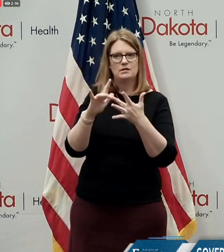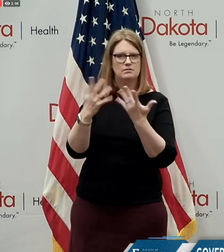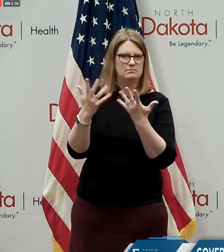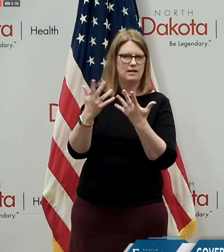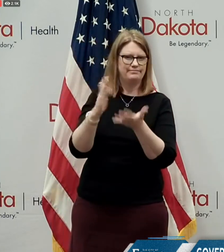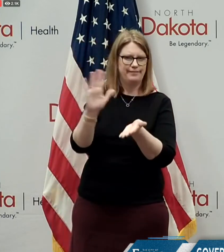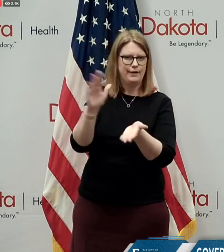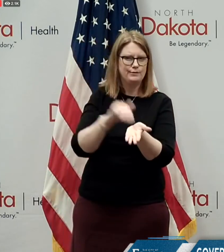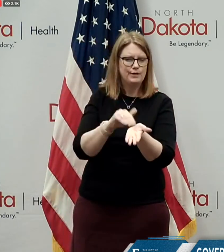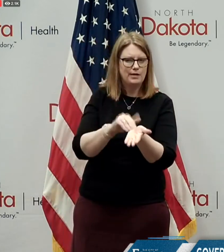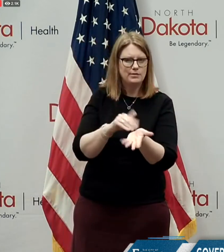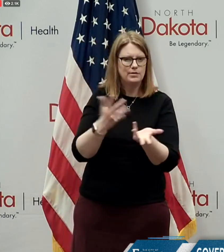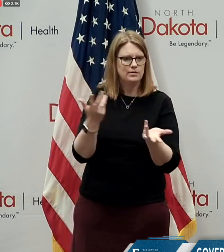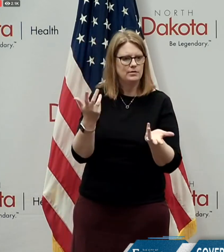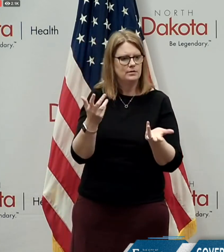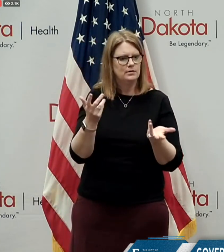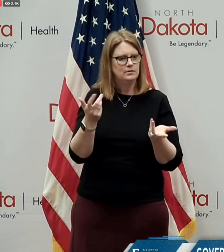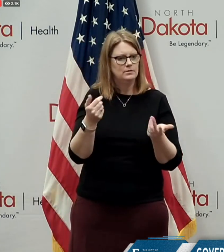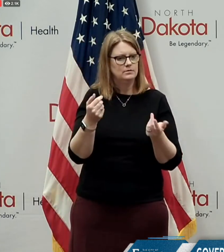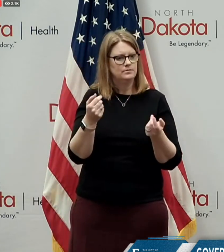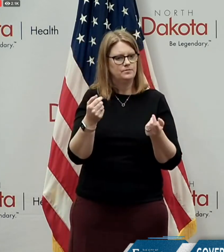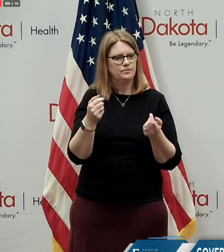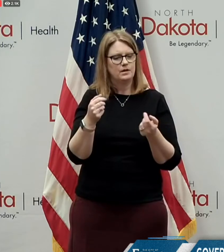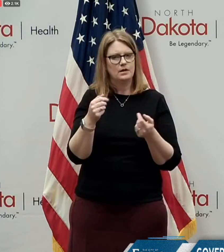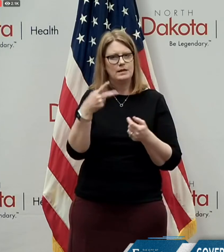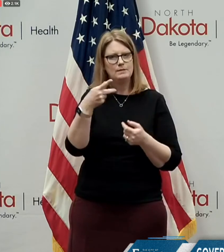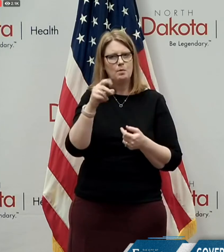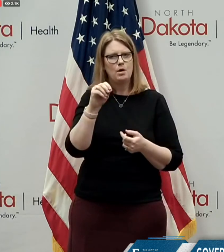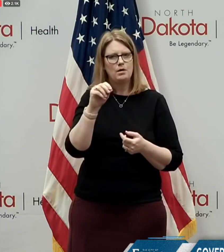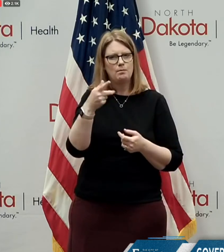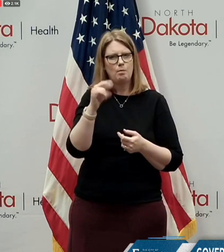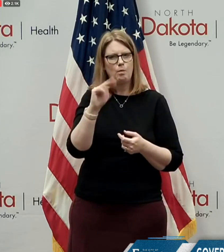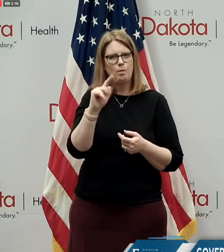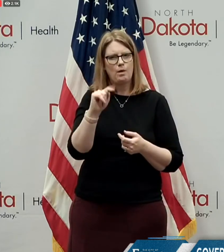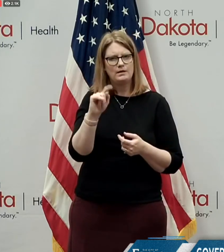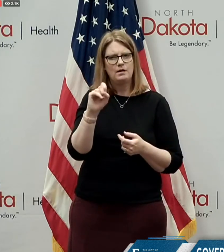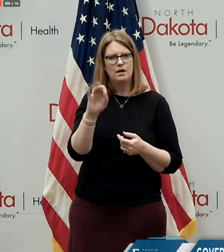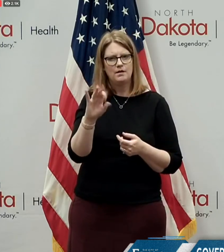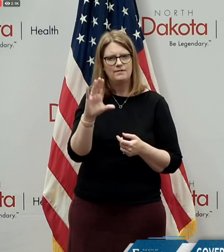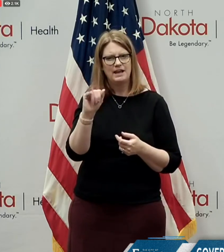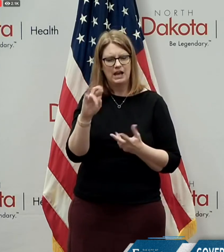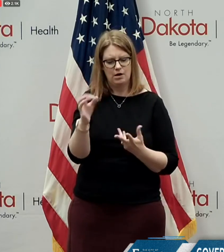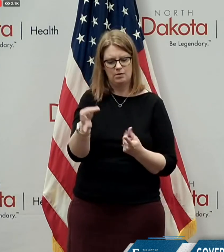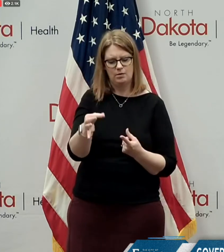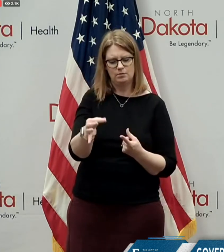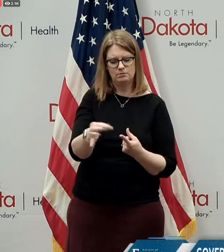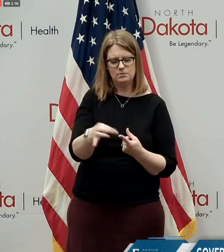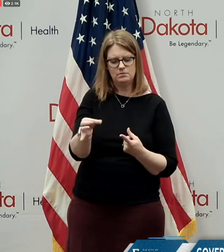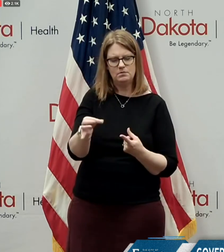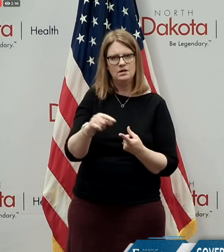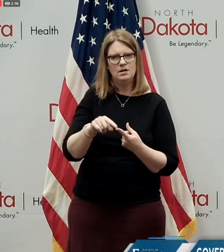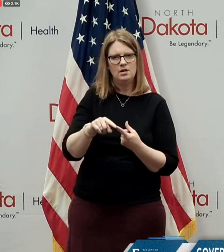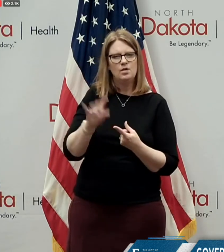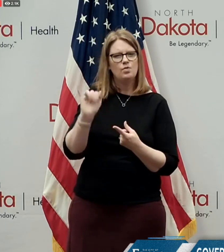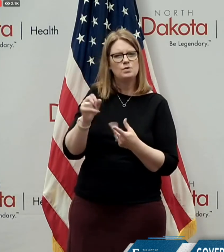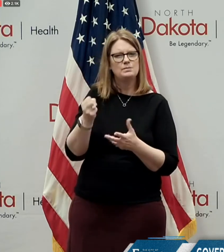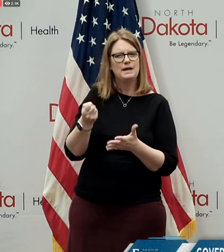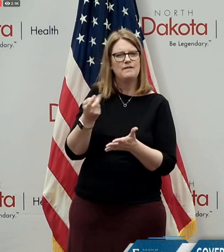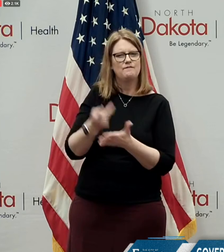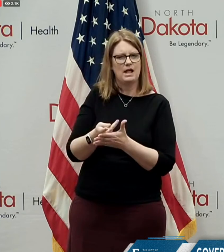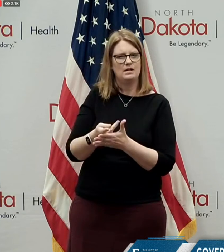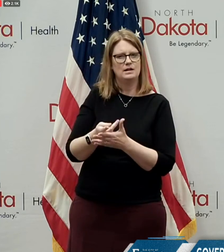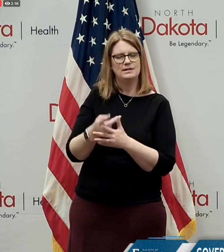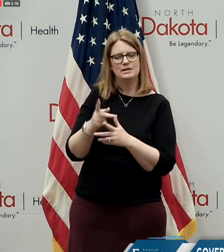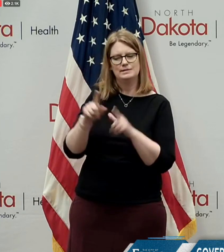provider. And these point of care serology tests, those are being validated again, and those testing events